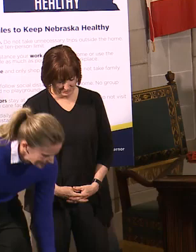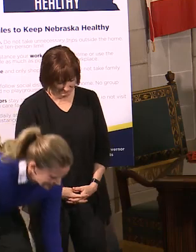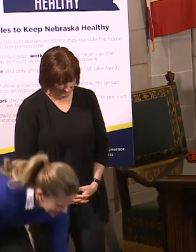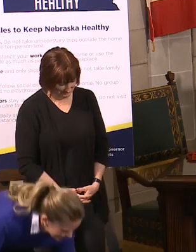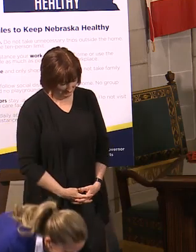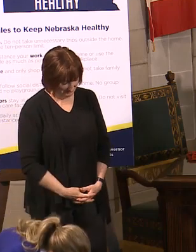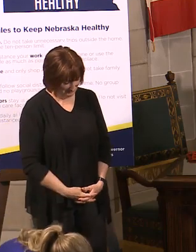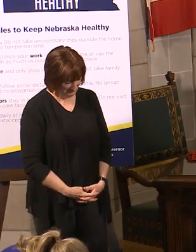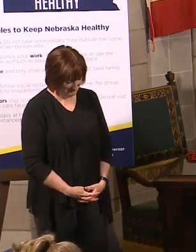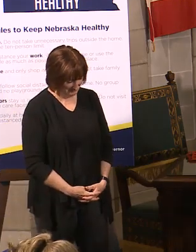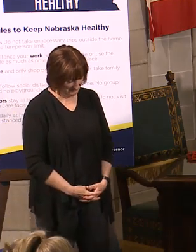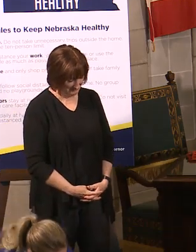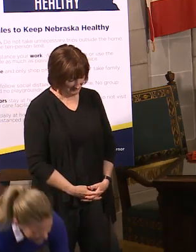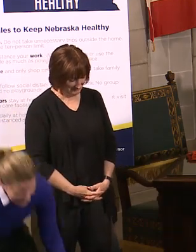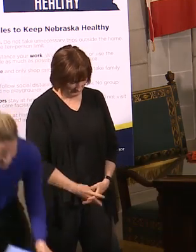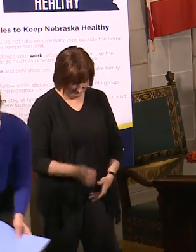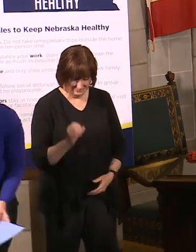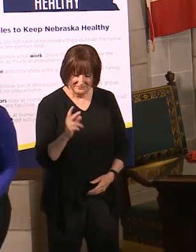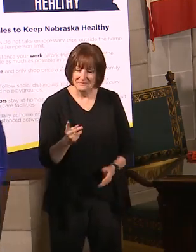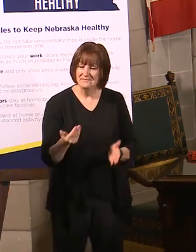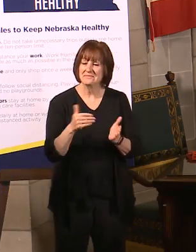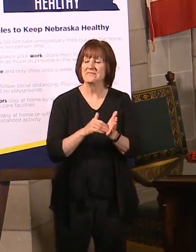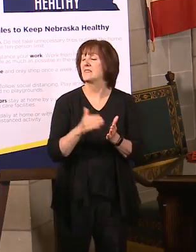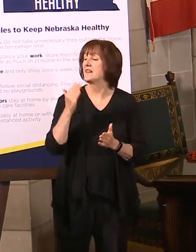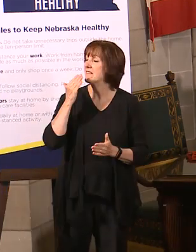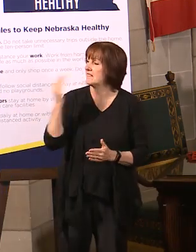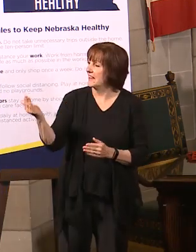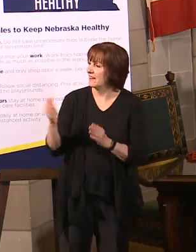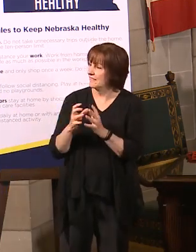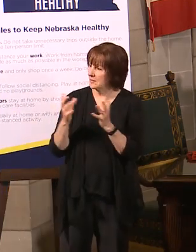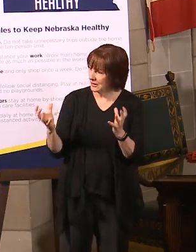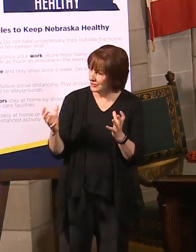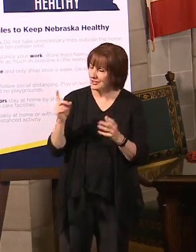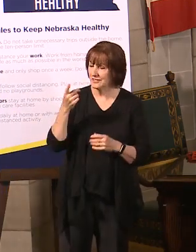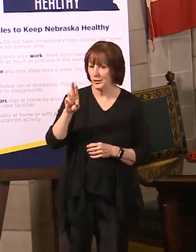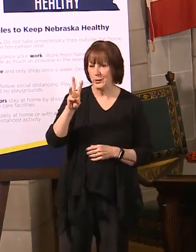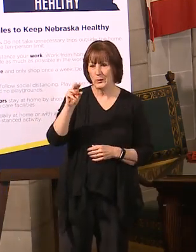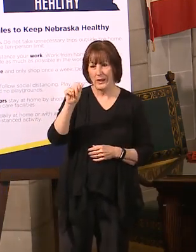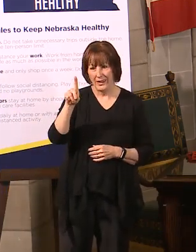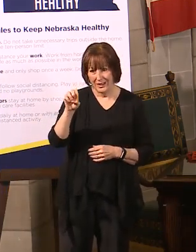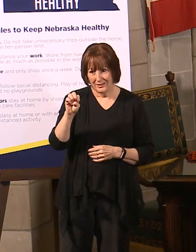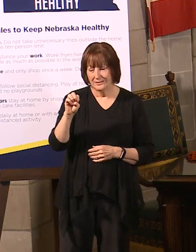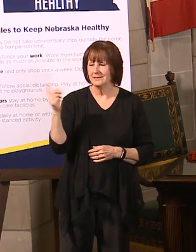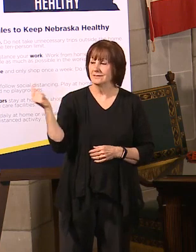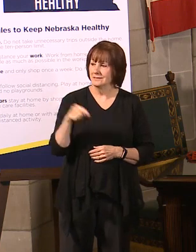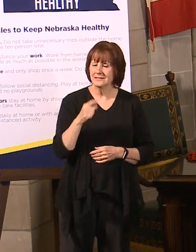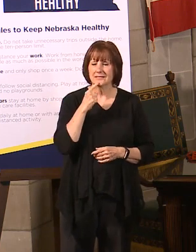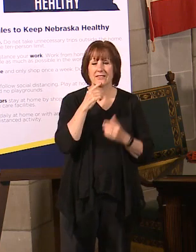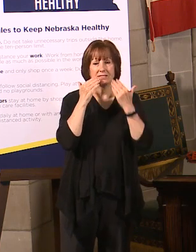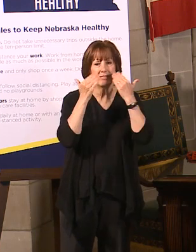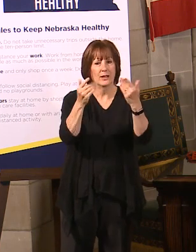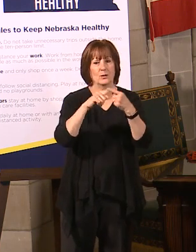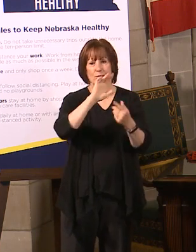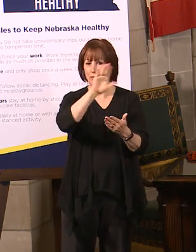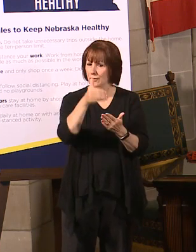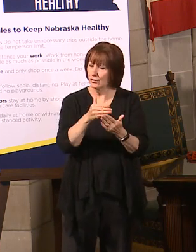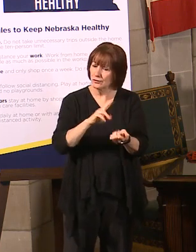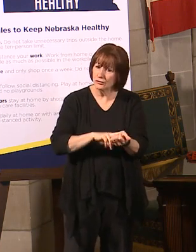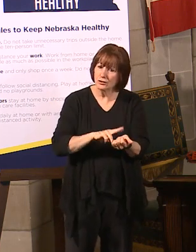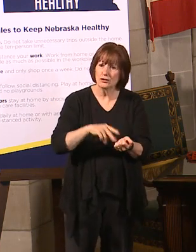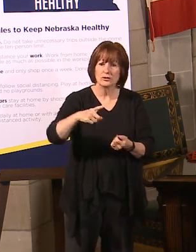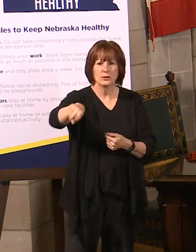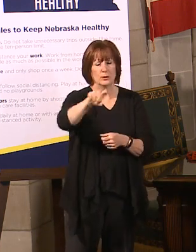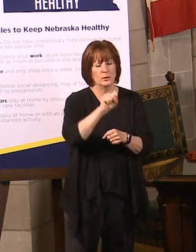Oh. All right, well, again, thank you very much, Dr. Wade, for coming to say thanks to all of our nurses who are working so hard to